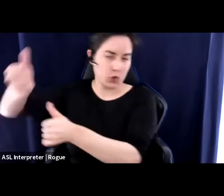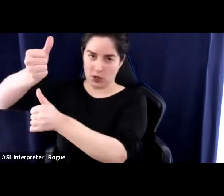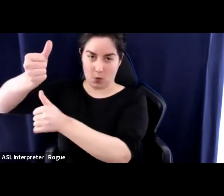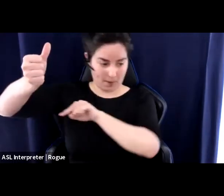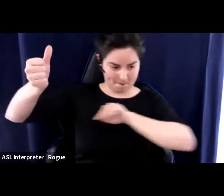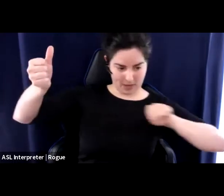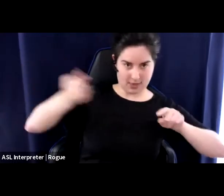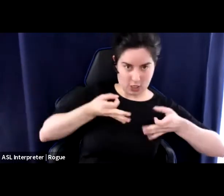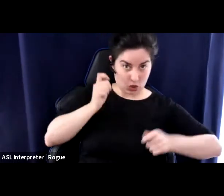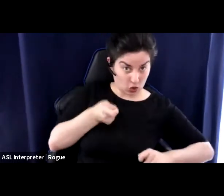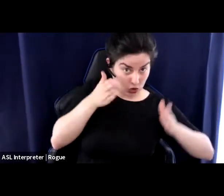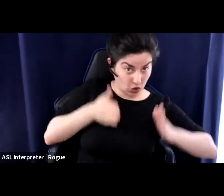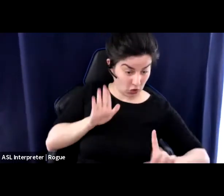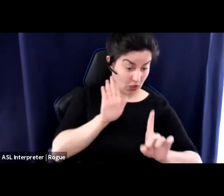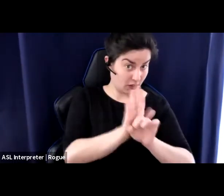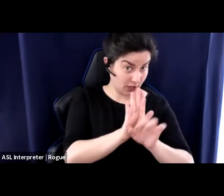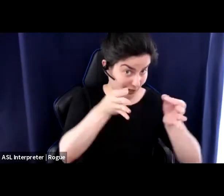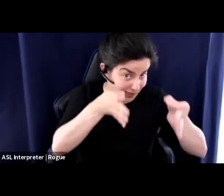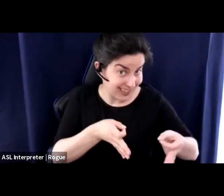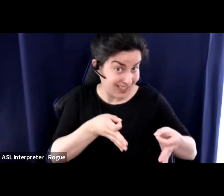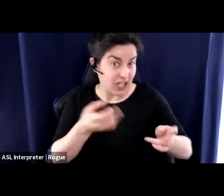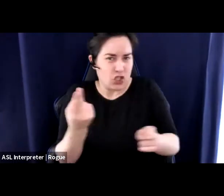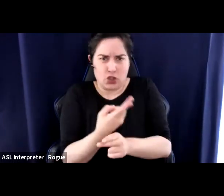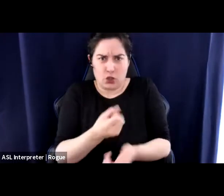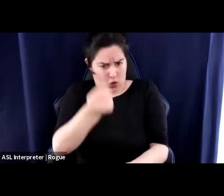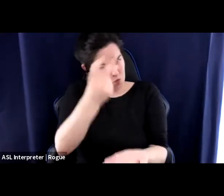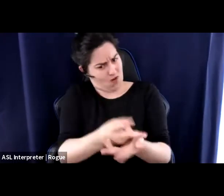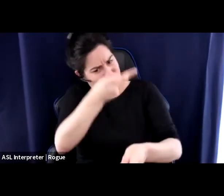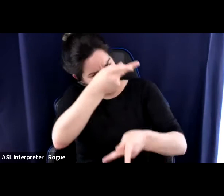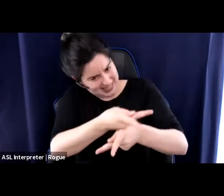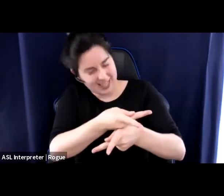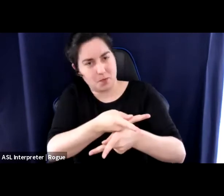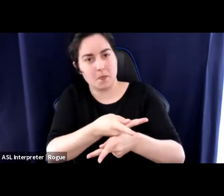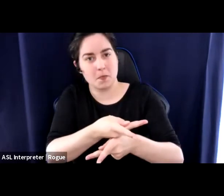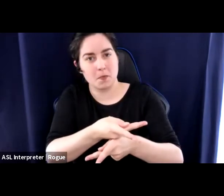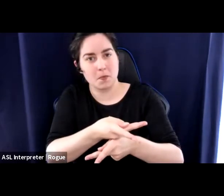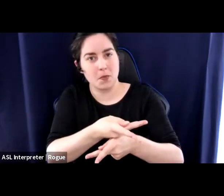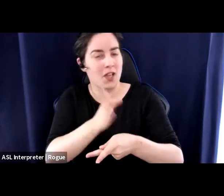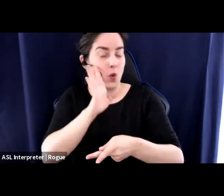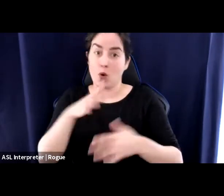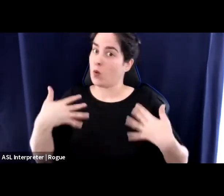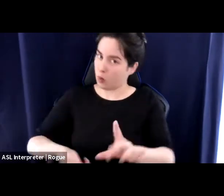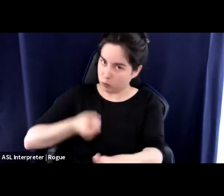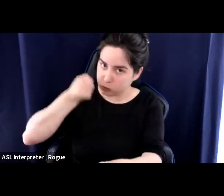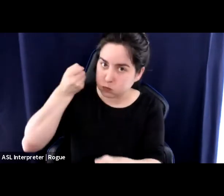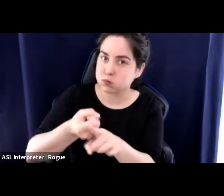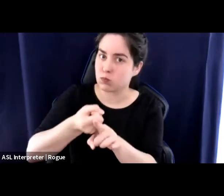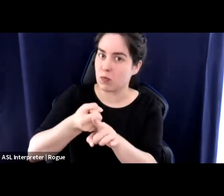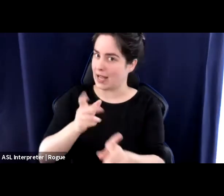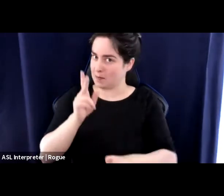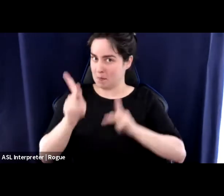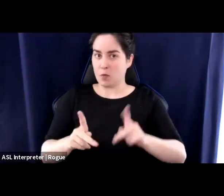would prevent complainants with what we called at the time mental disabilities from accessing